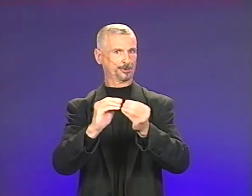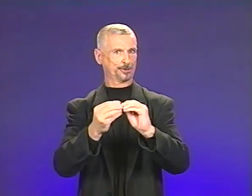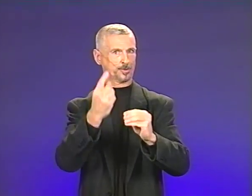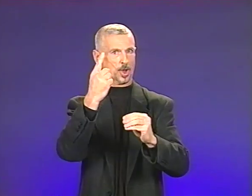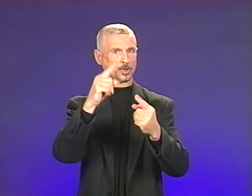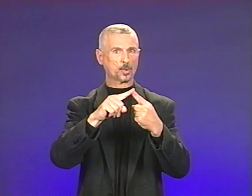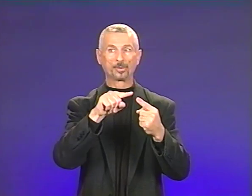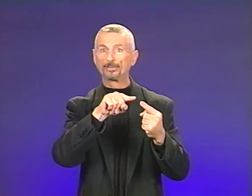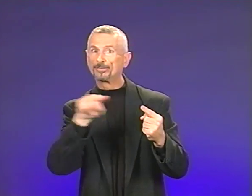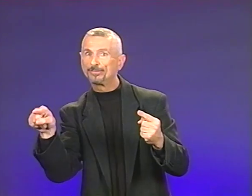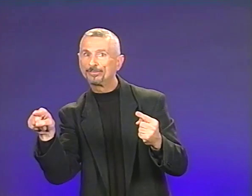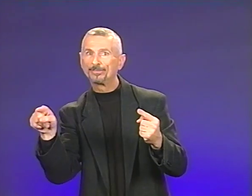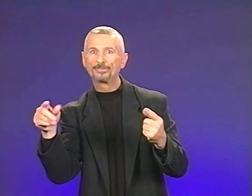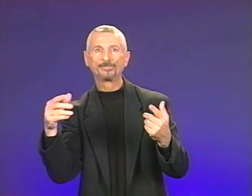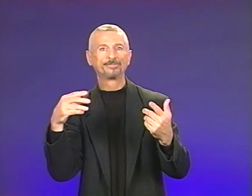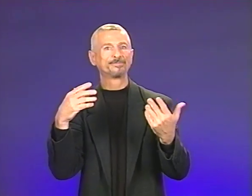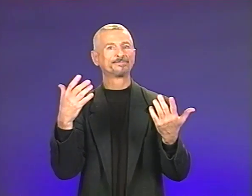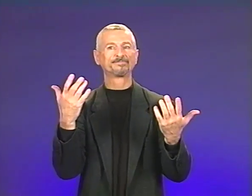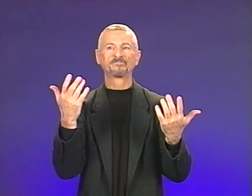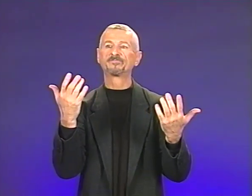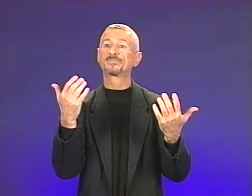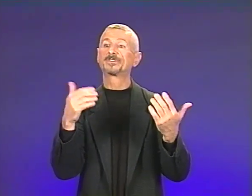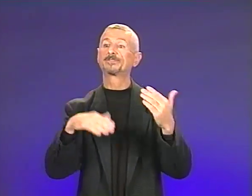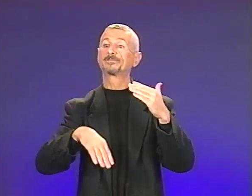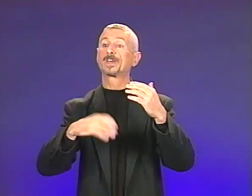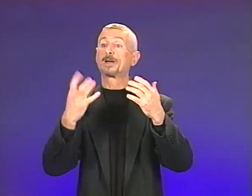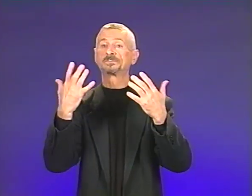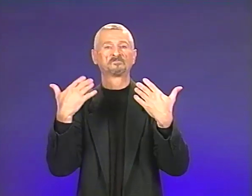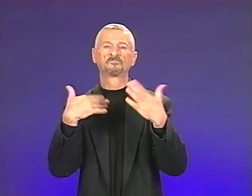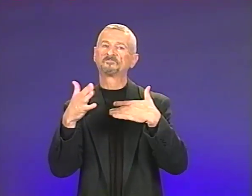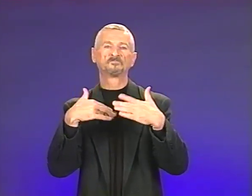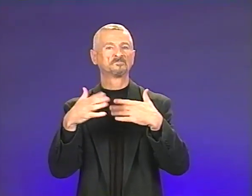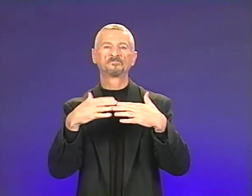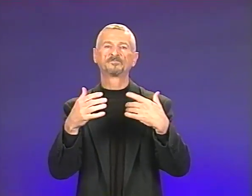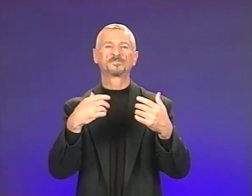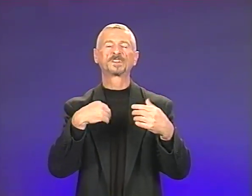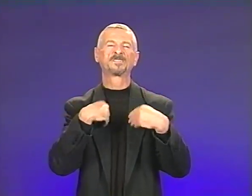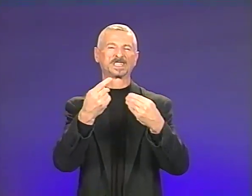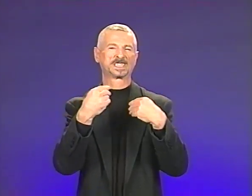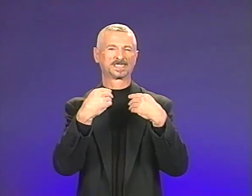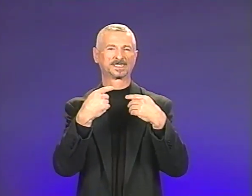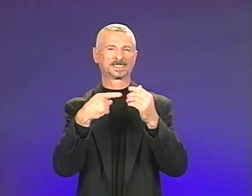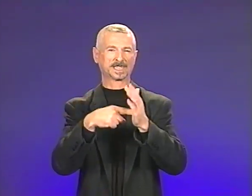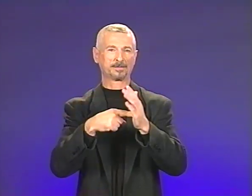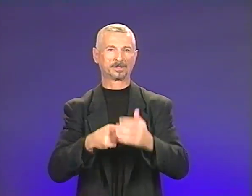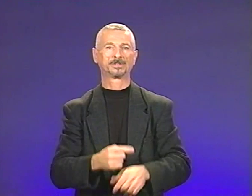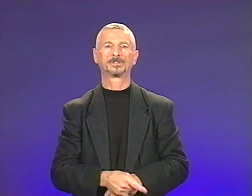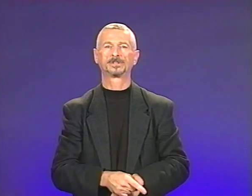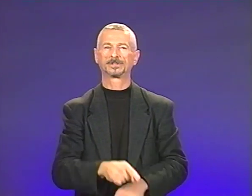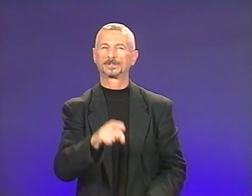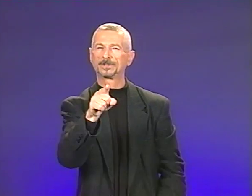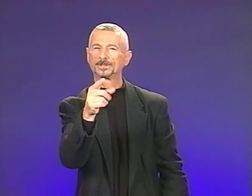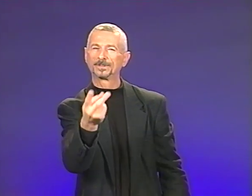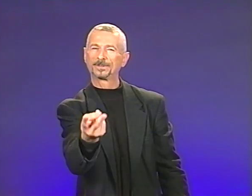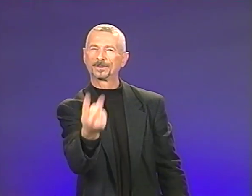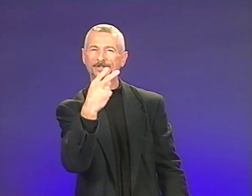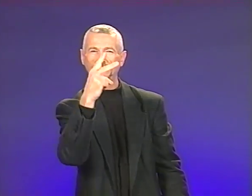shape. Numerical stories use the number hand shapes from 1 to any desired number to tell a complete story. Here's part of